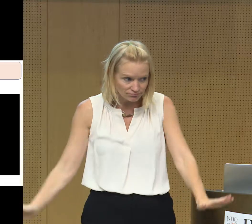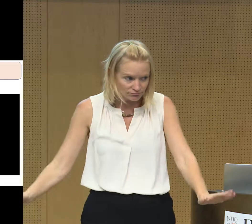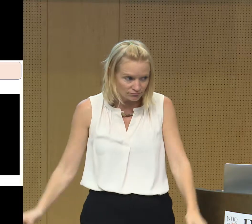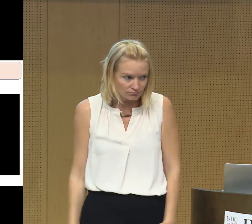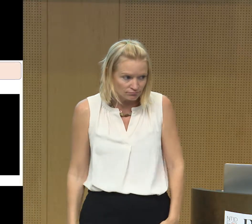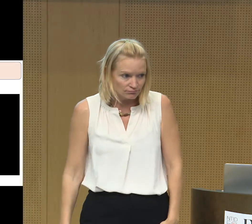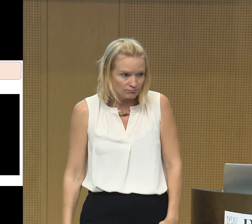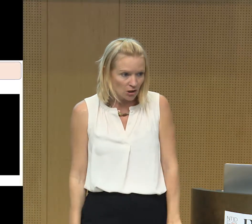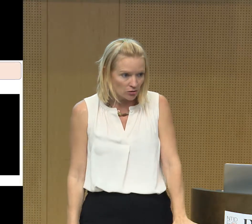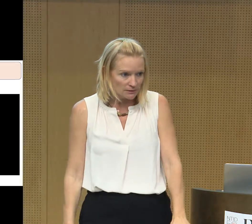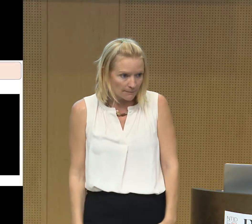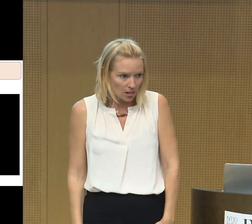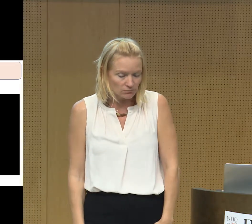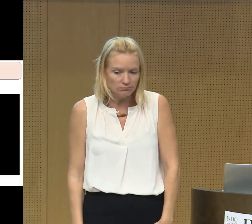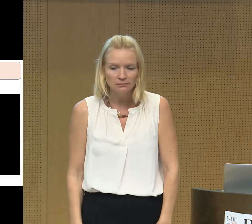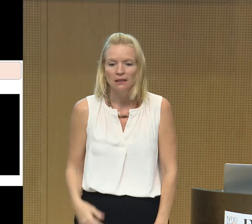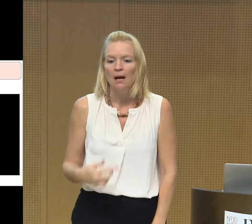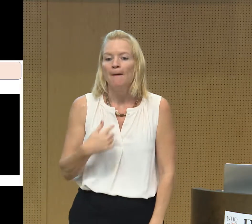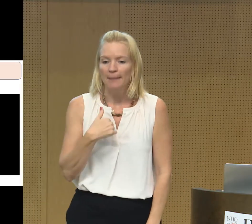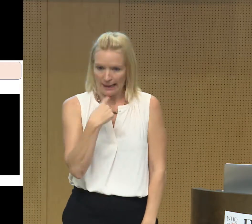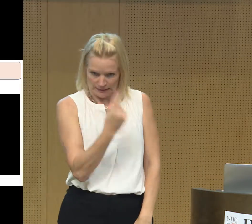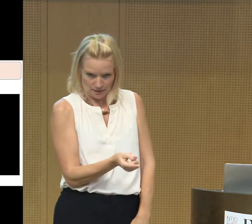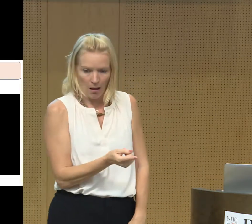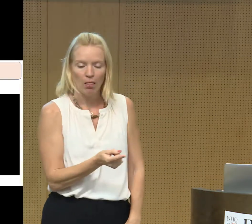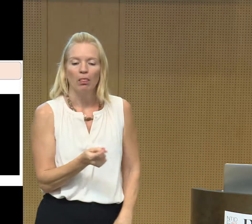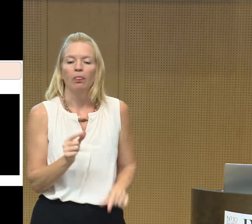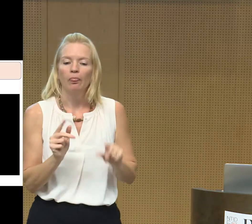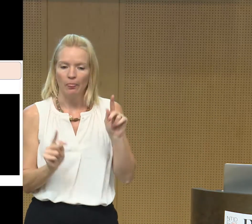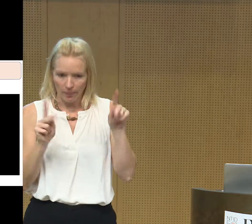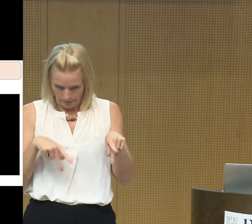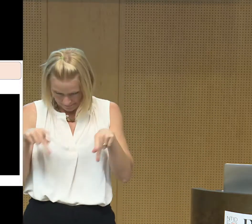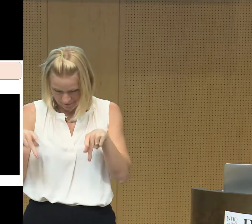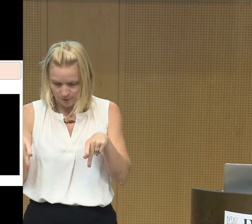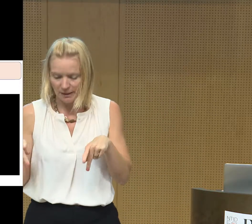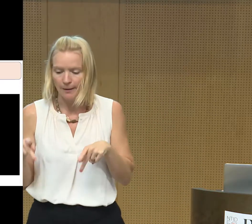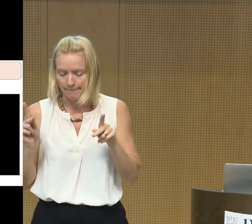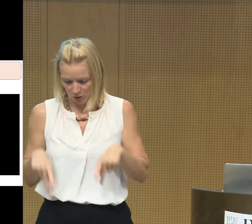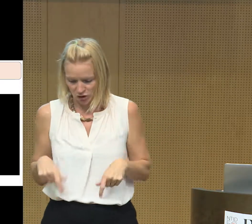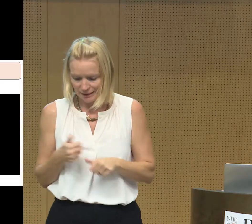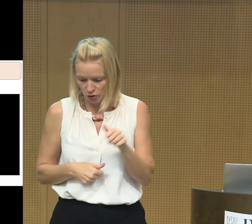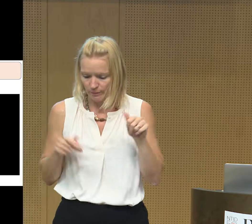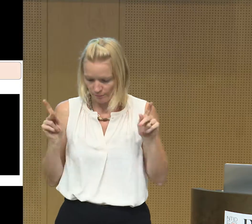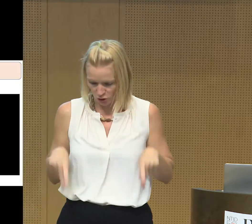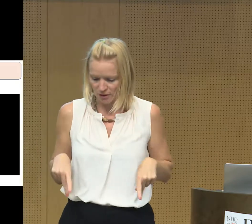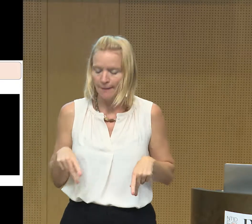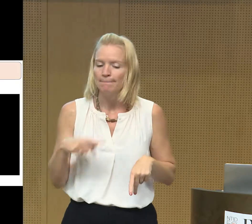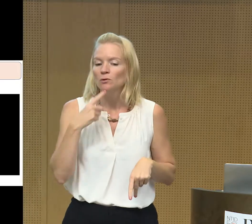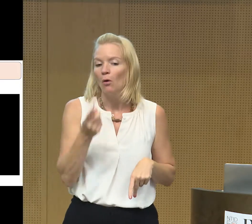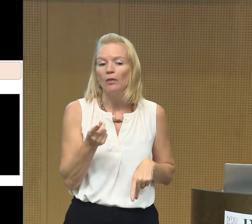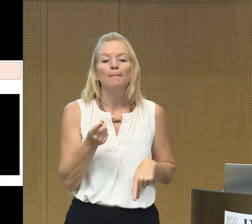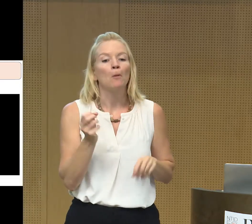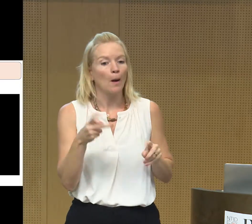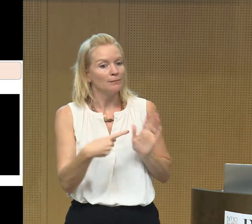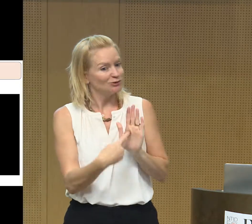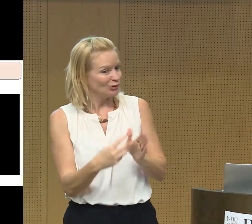all. It's quite simple. But what I tell the people in the instructions